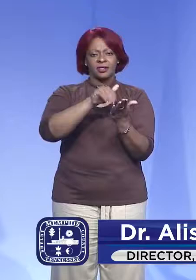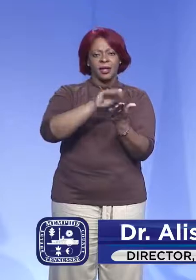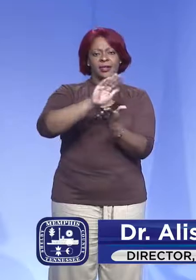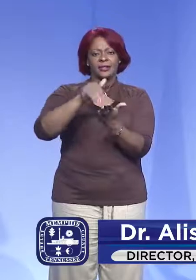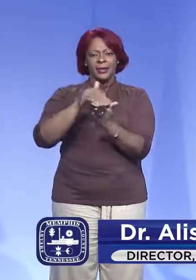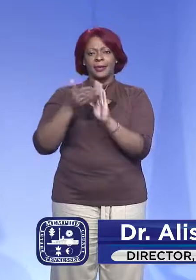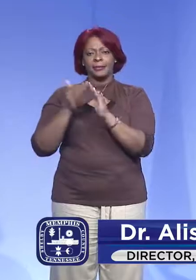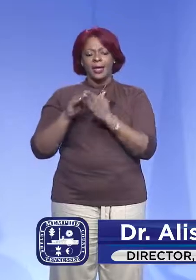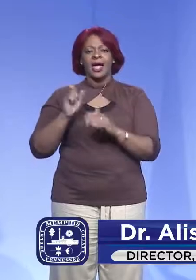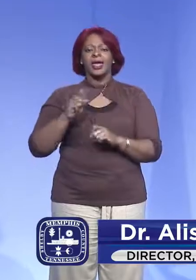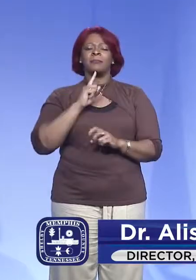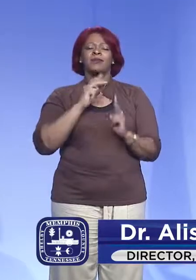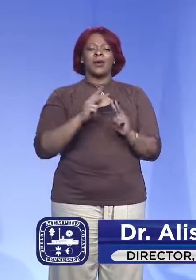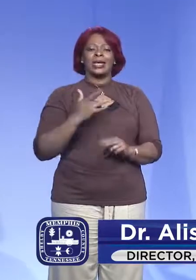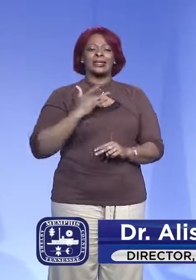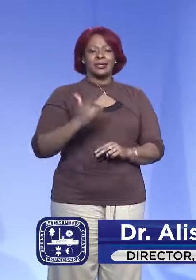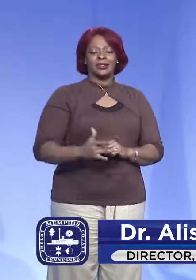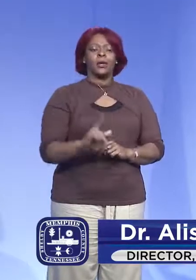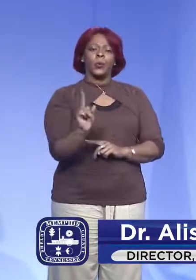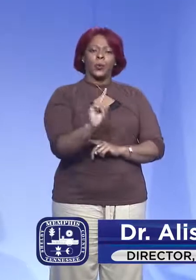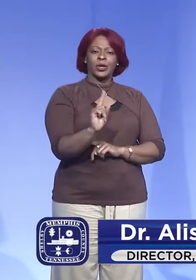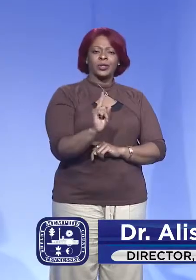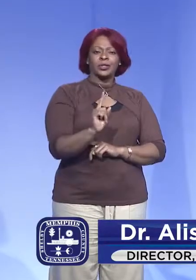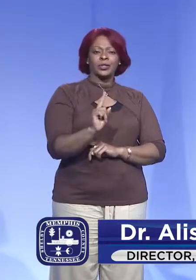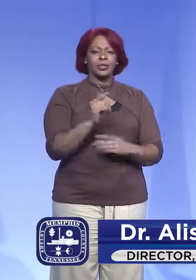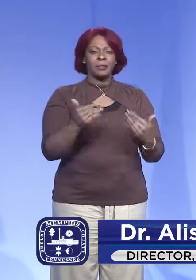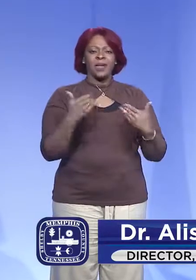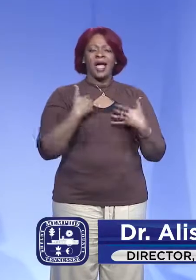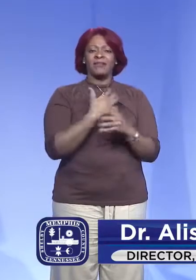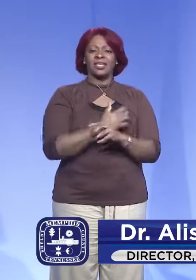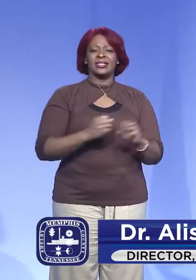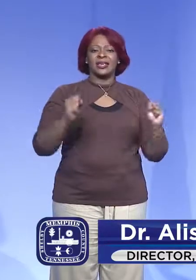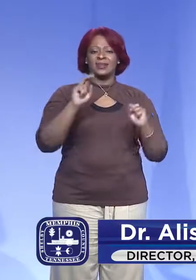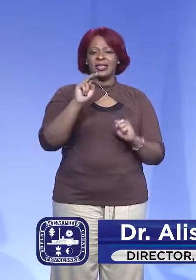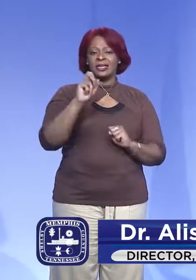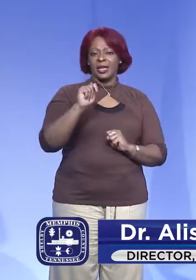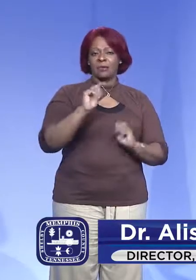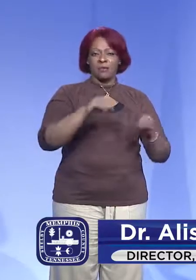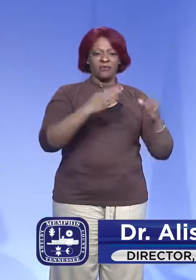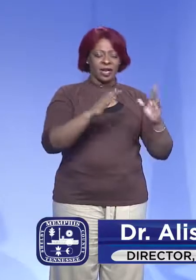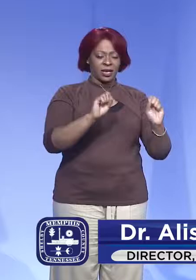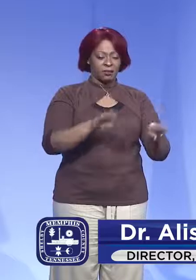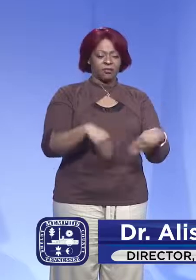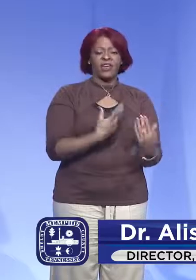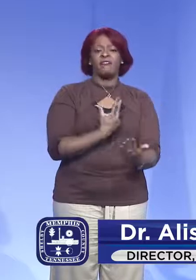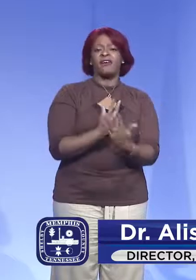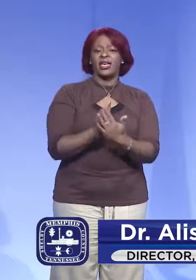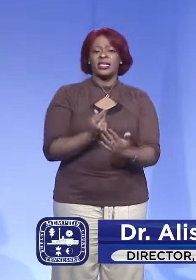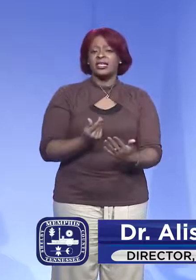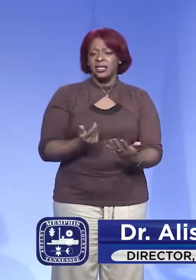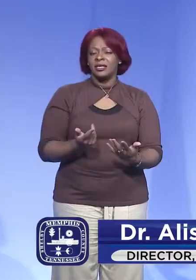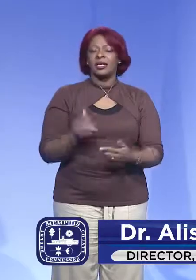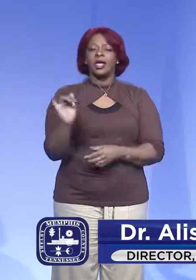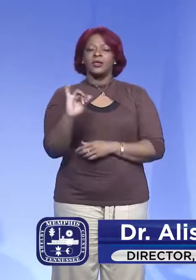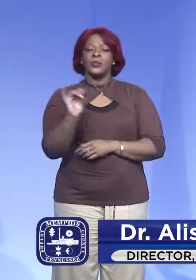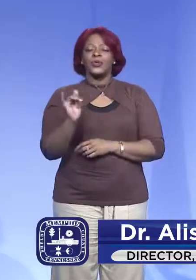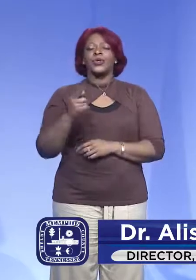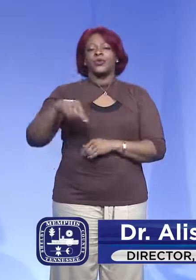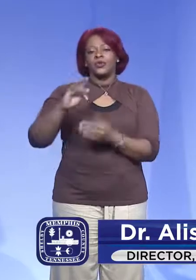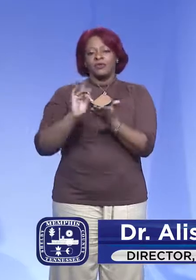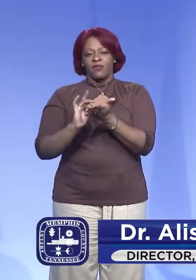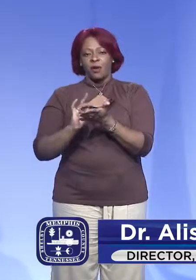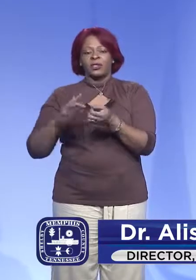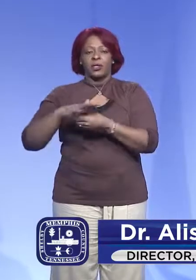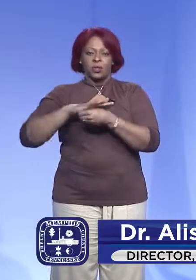also have to be sensitive to where there may be a safety net provider that will be able to provide vaccine, as well as those